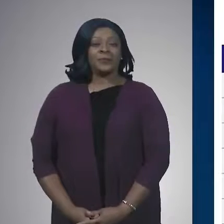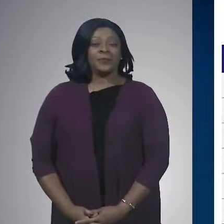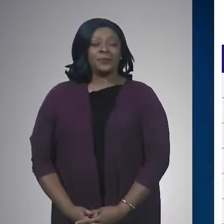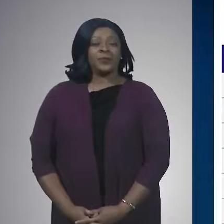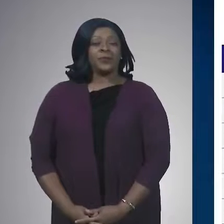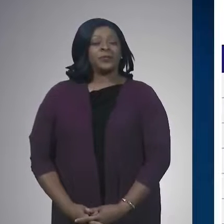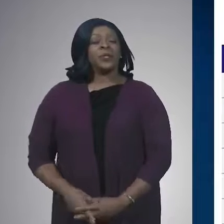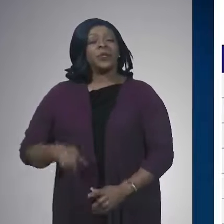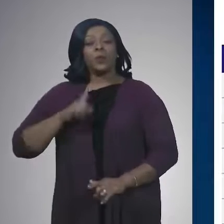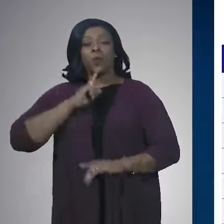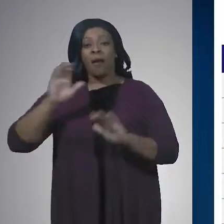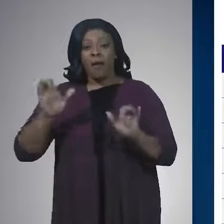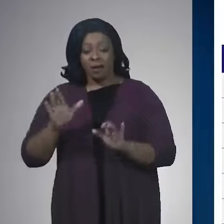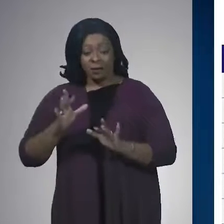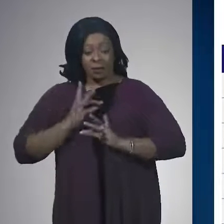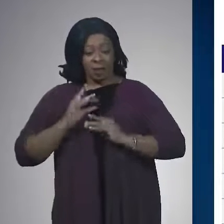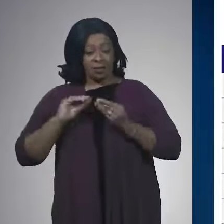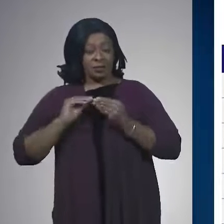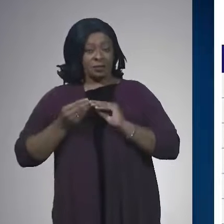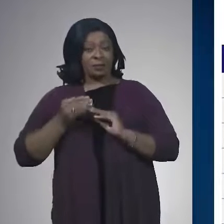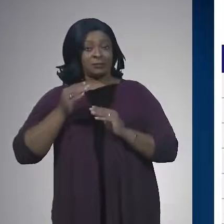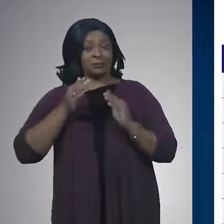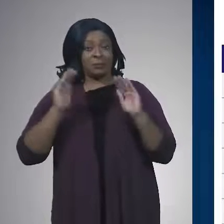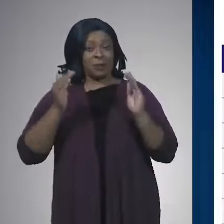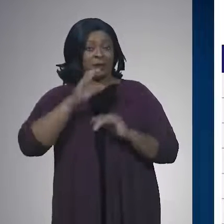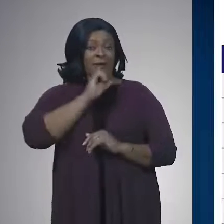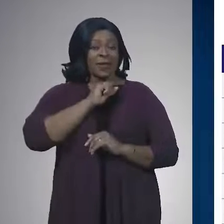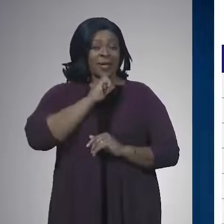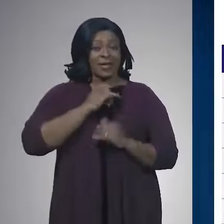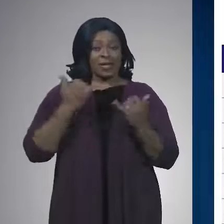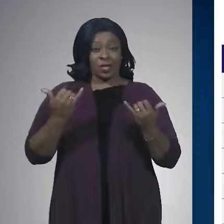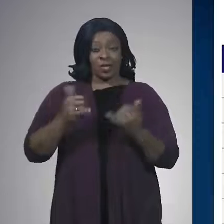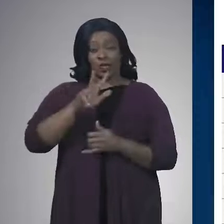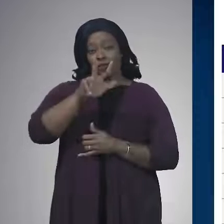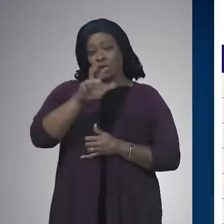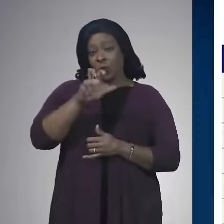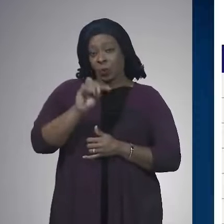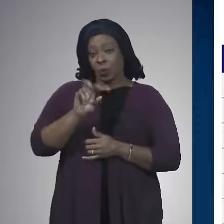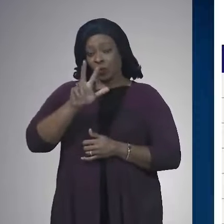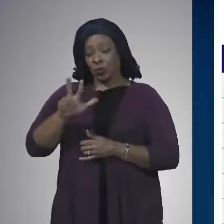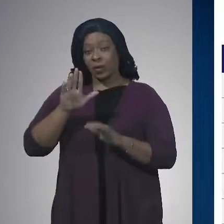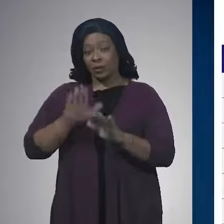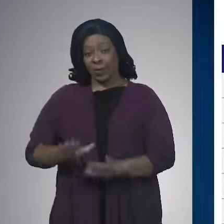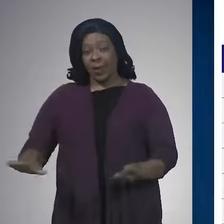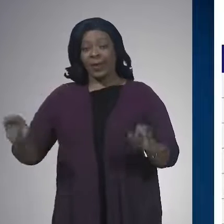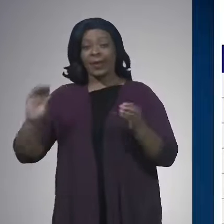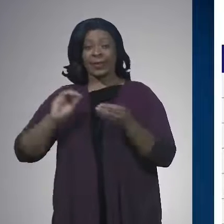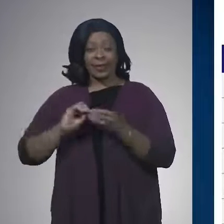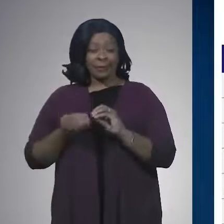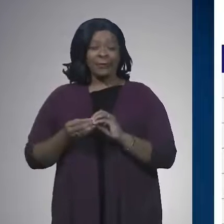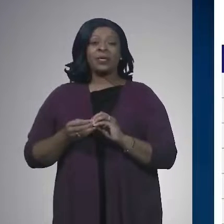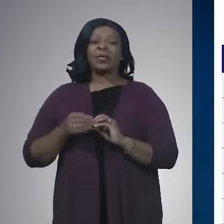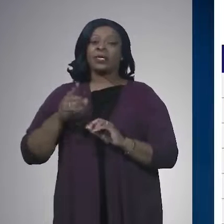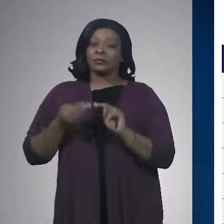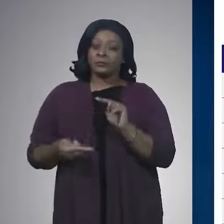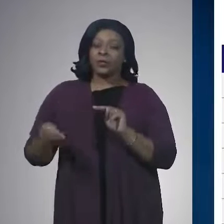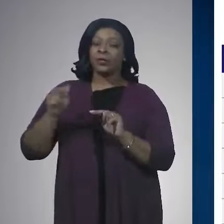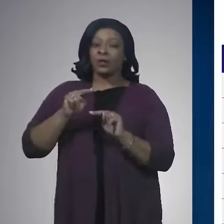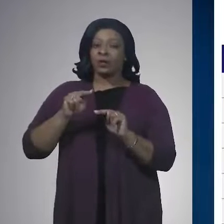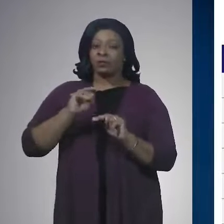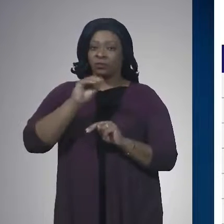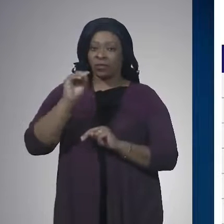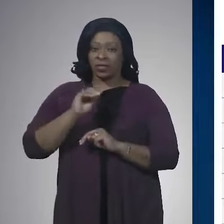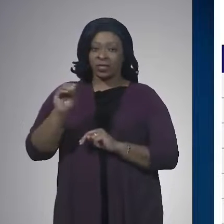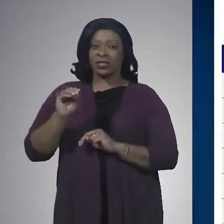look at active cases by age, you see that the current 303 pediatric cases is an increased